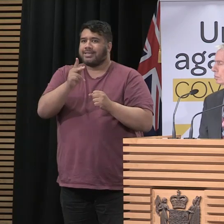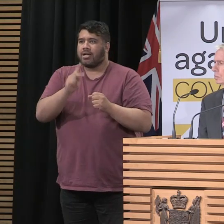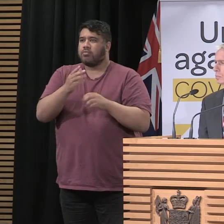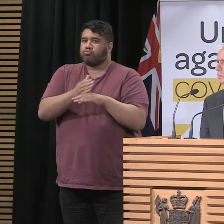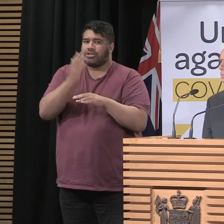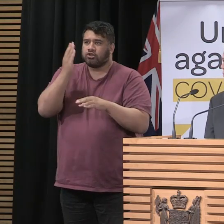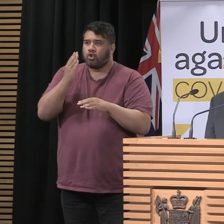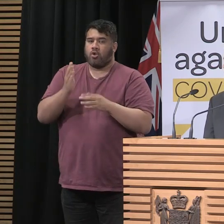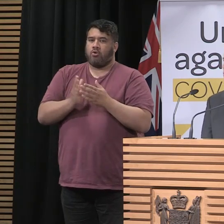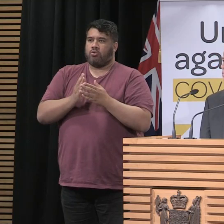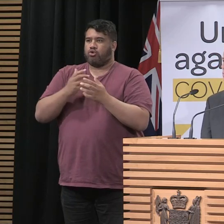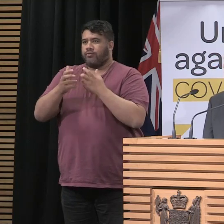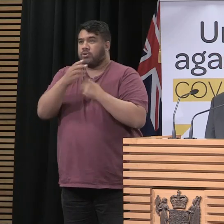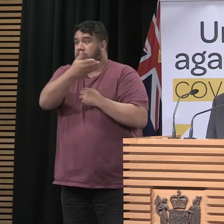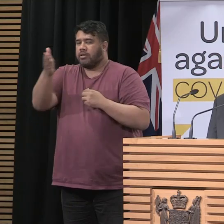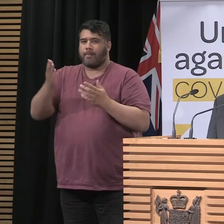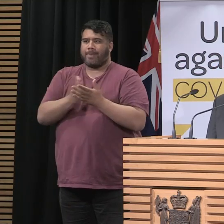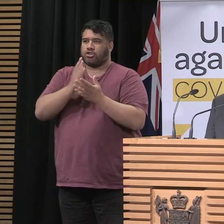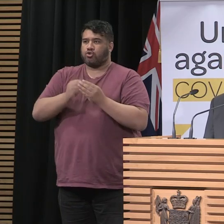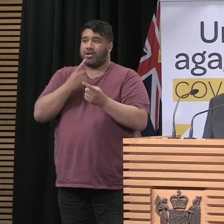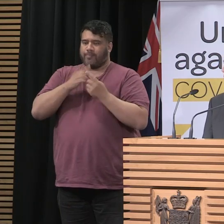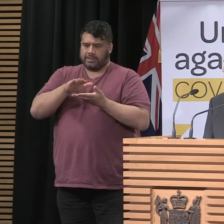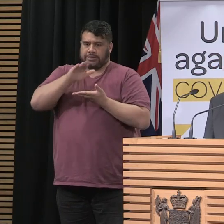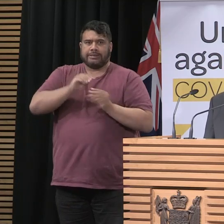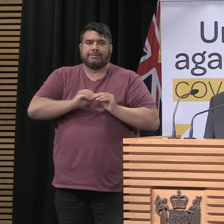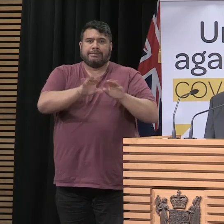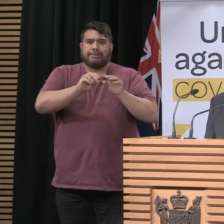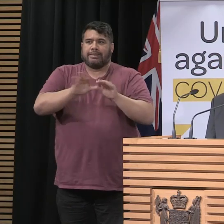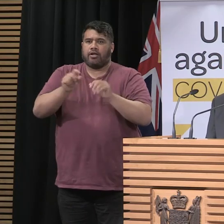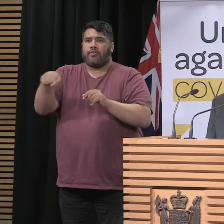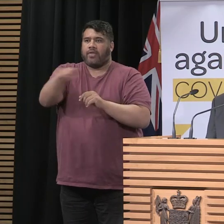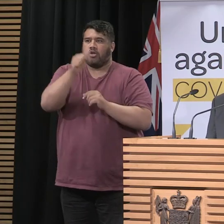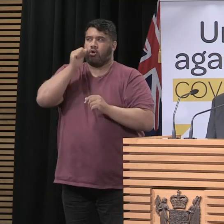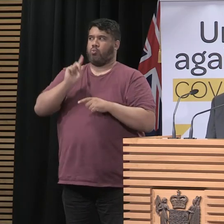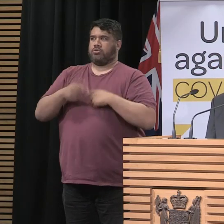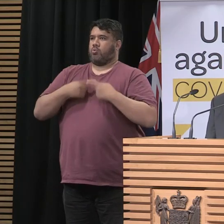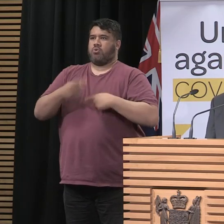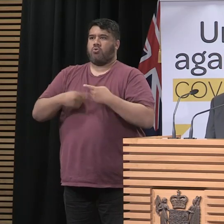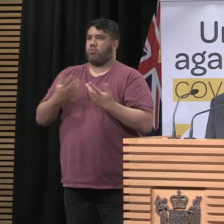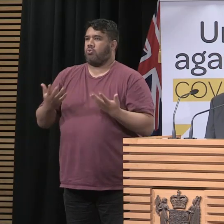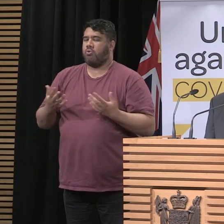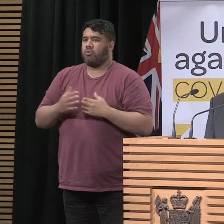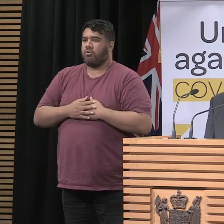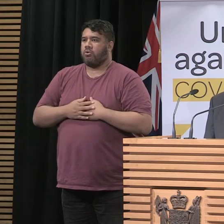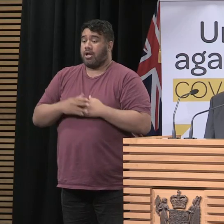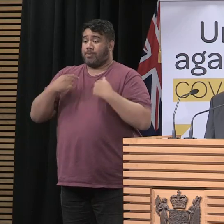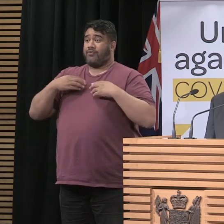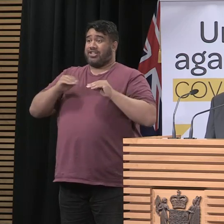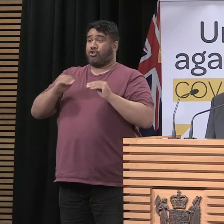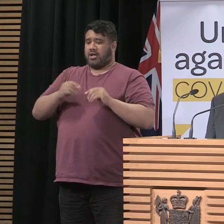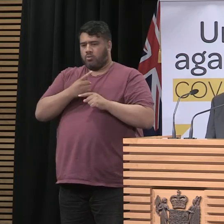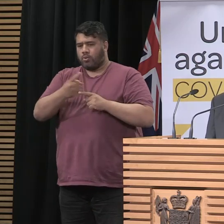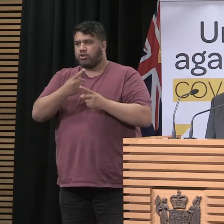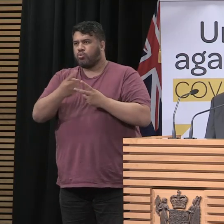have been given all of the information that we have to keep them up to date. The Ministry will be working over the next few weeks to